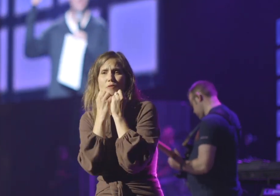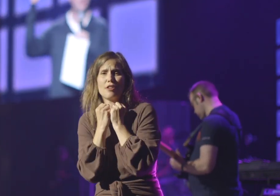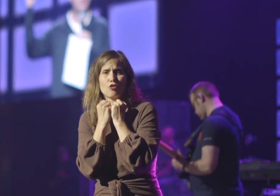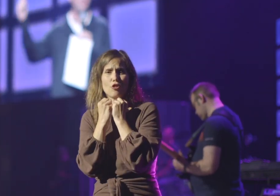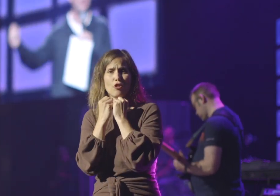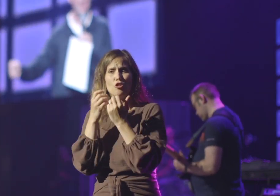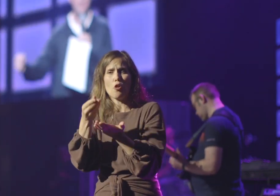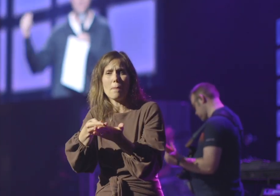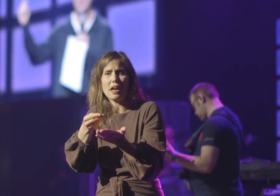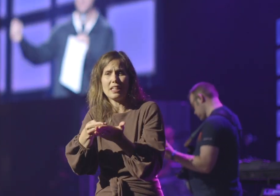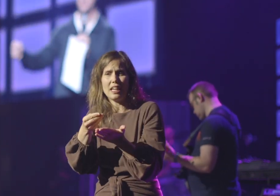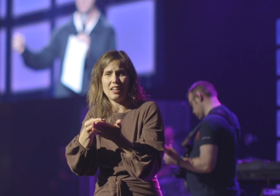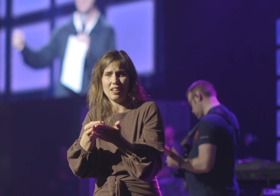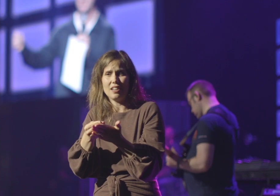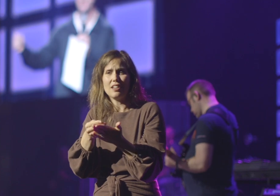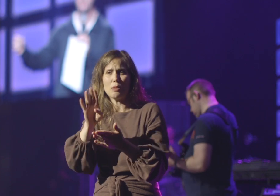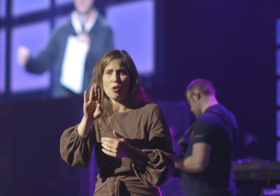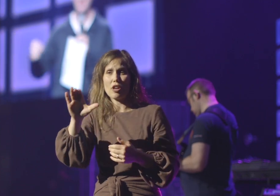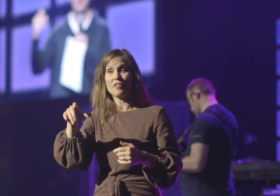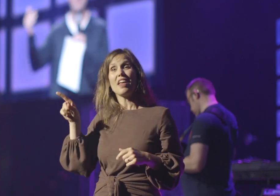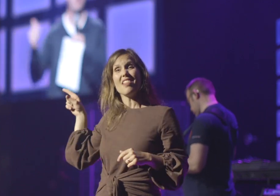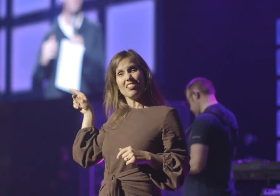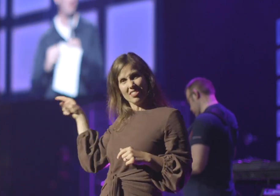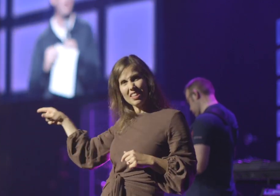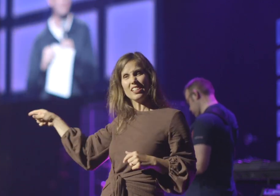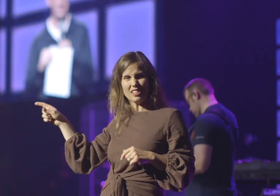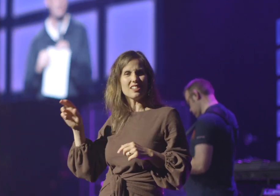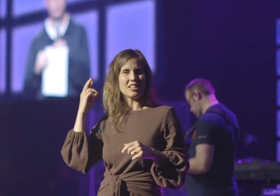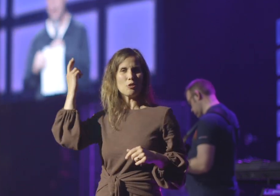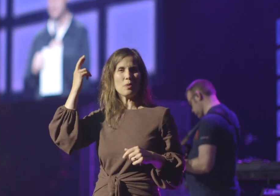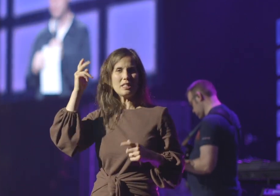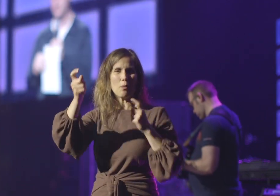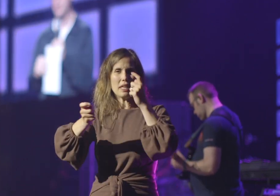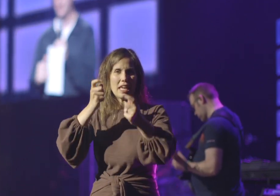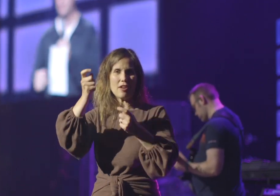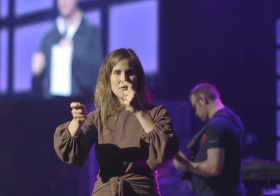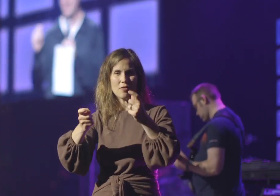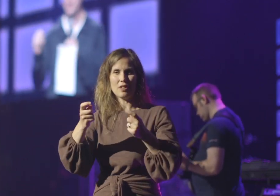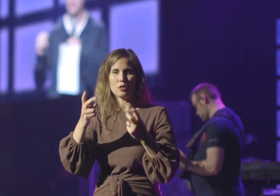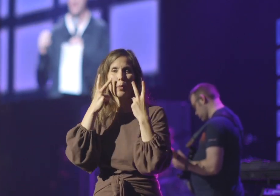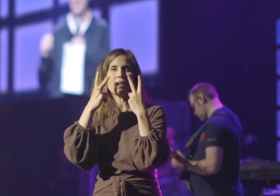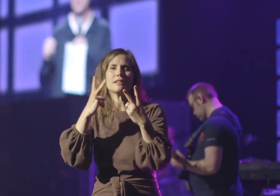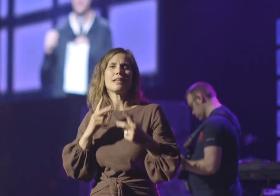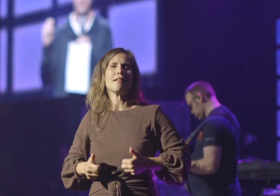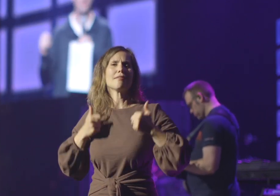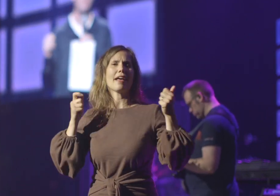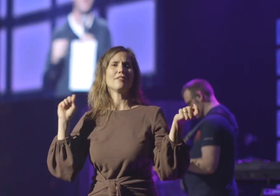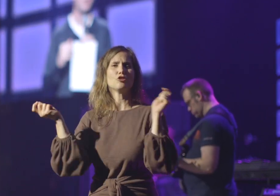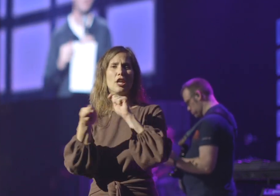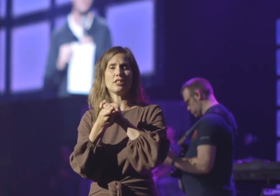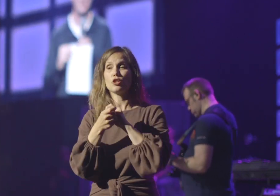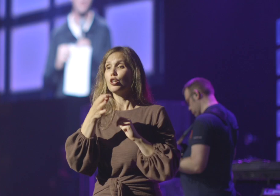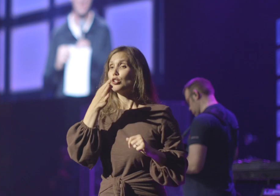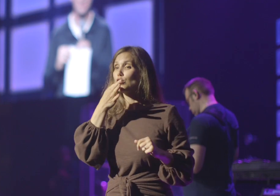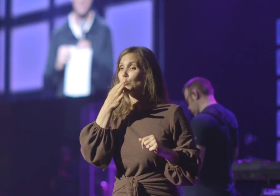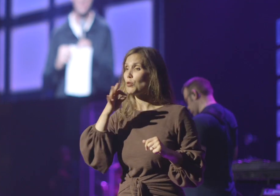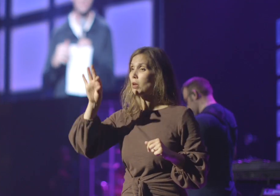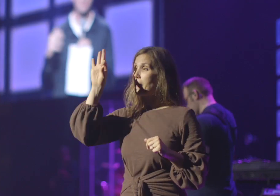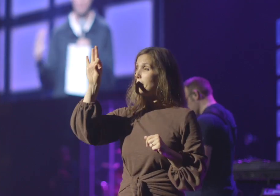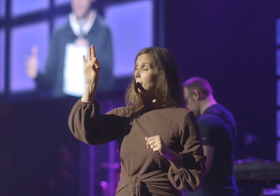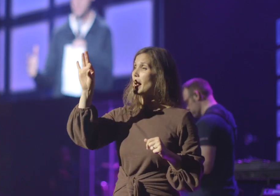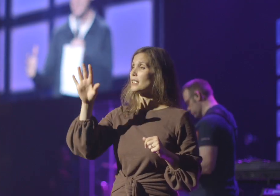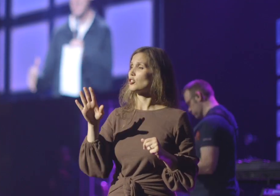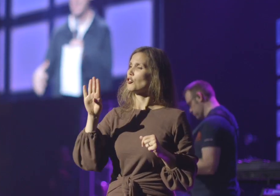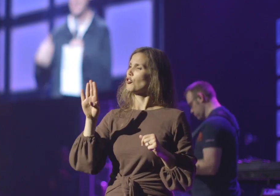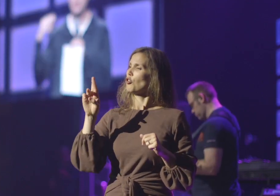so that there can be life change in Jesus. In a few moments, Pastor Roger Breedlove from In Christ New Hope Ministries in Henrietta is